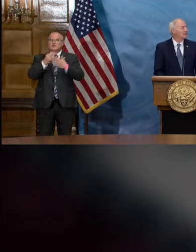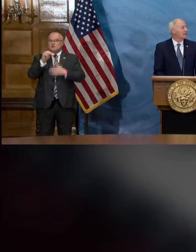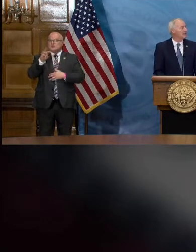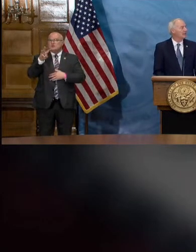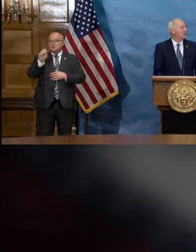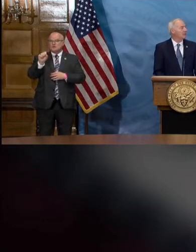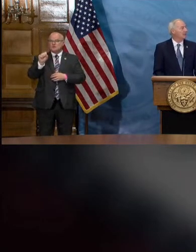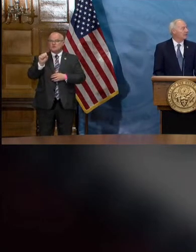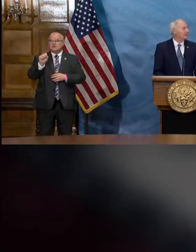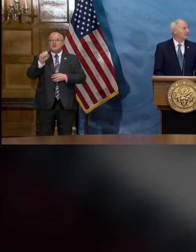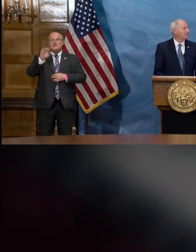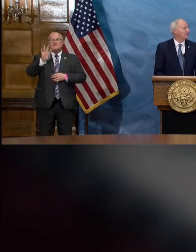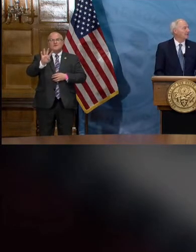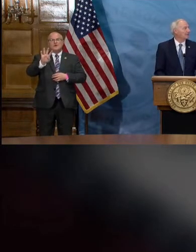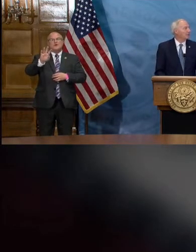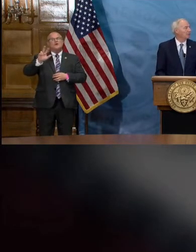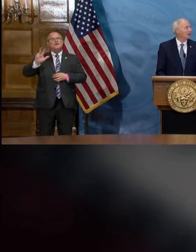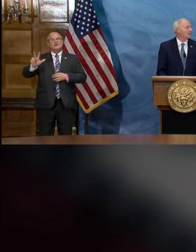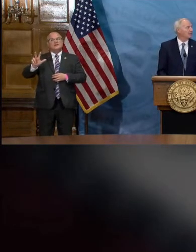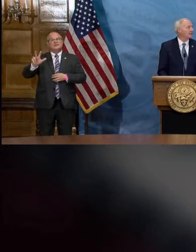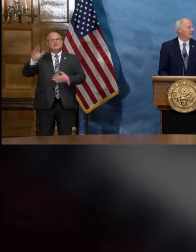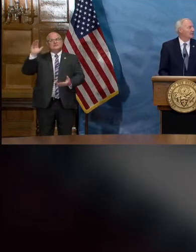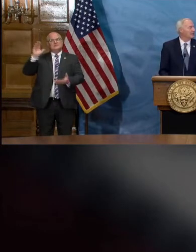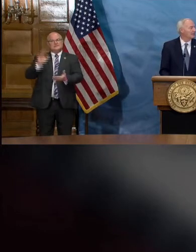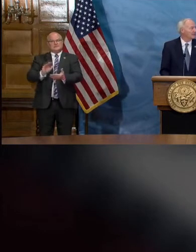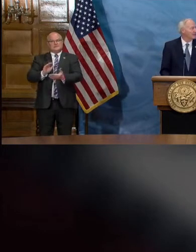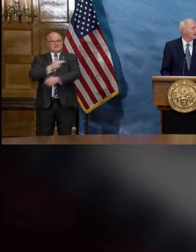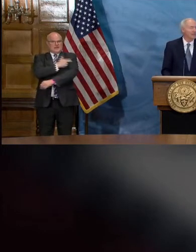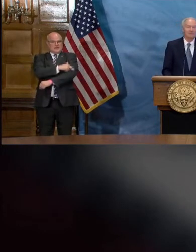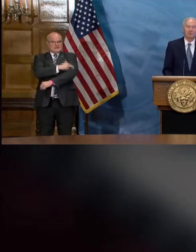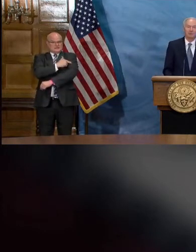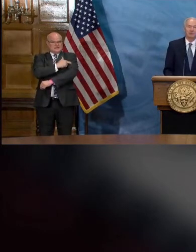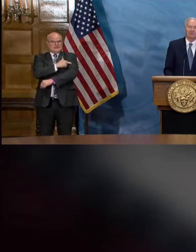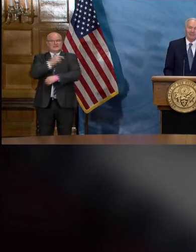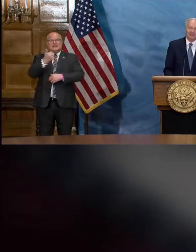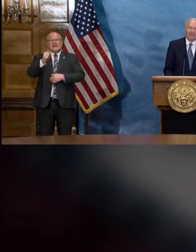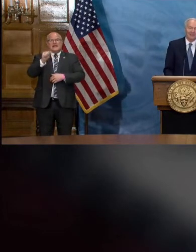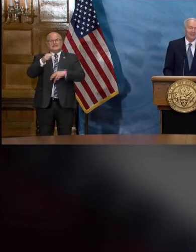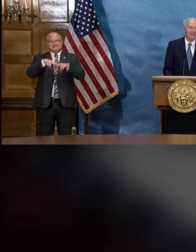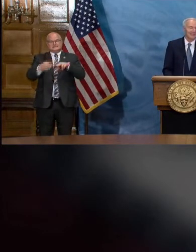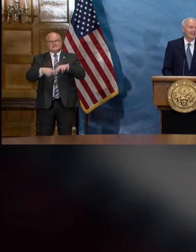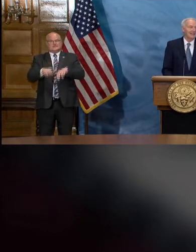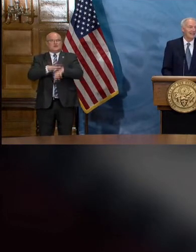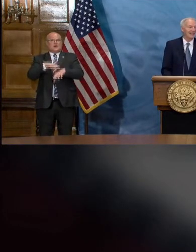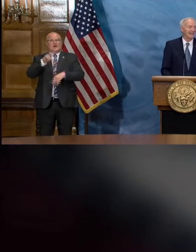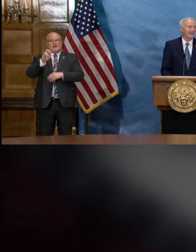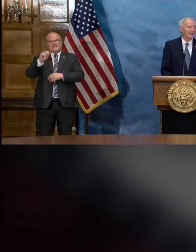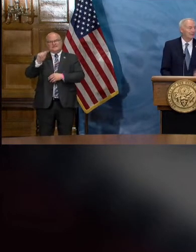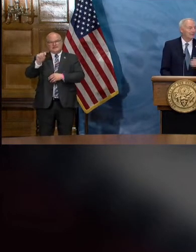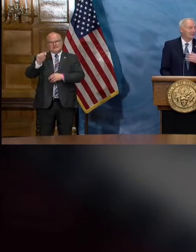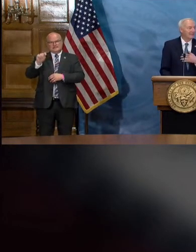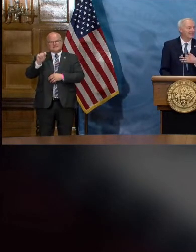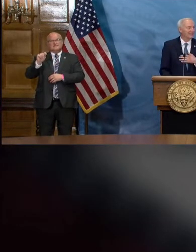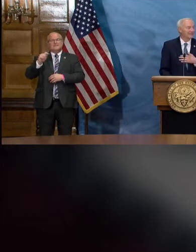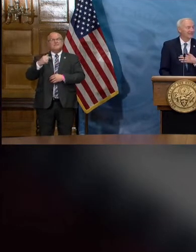news, 43 fewer hospitalizations and 10 fewer on ventilators.